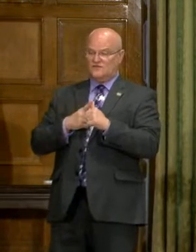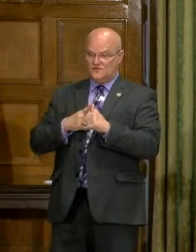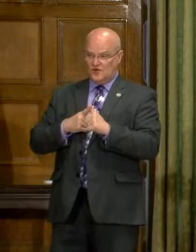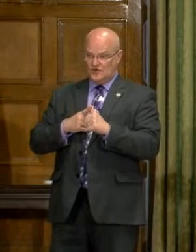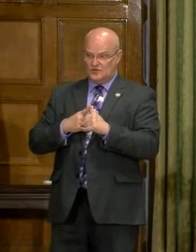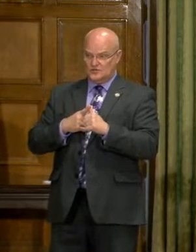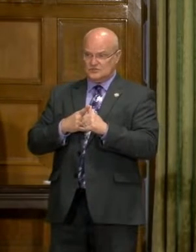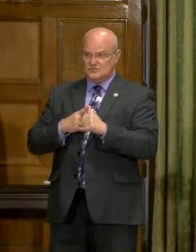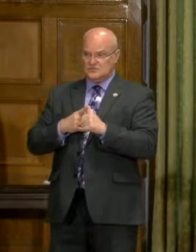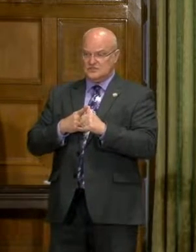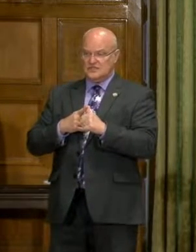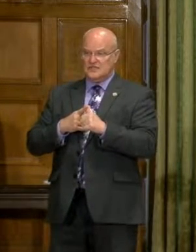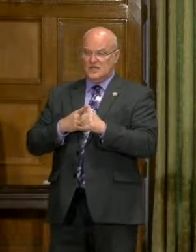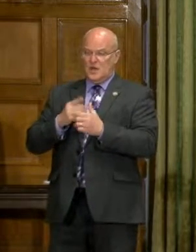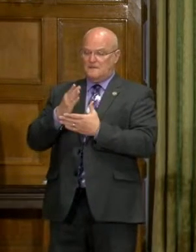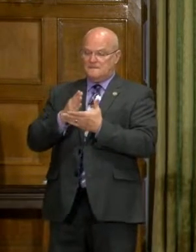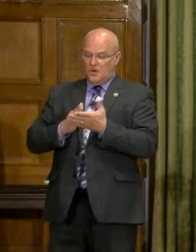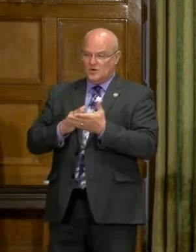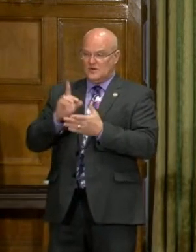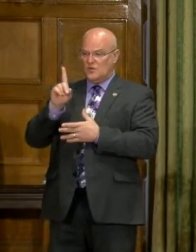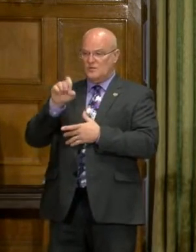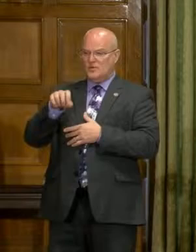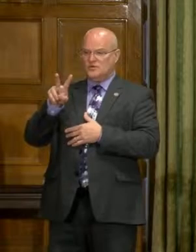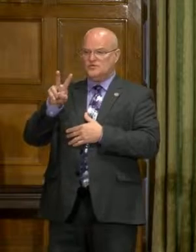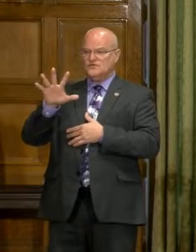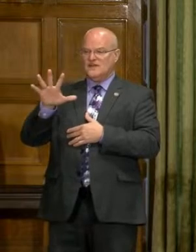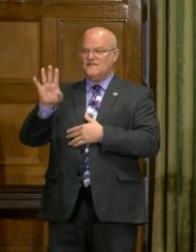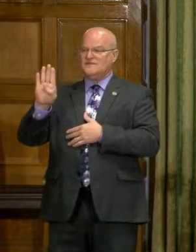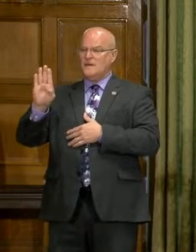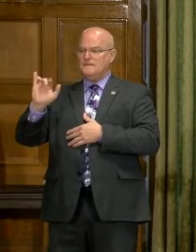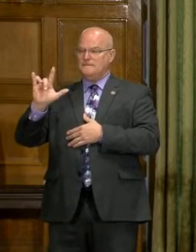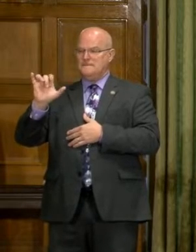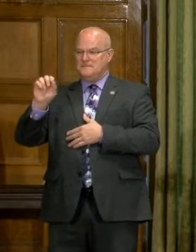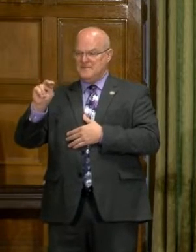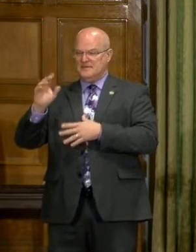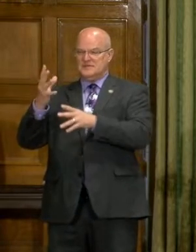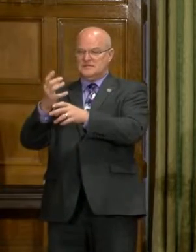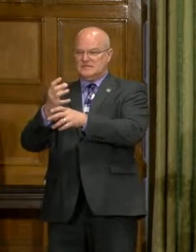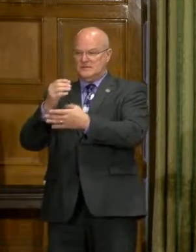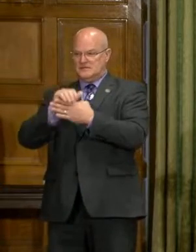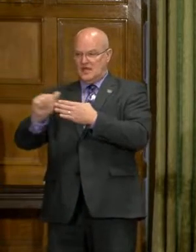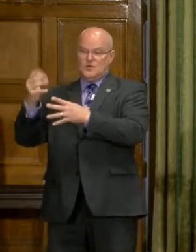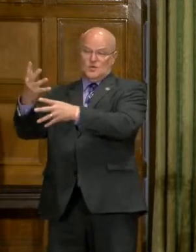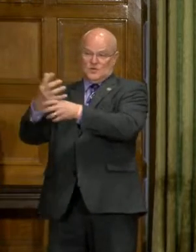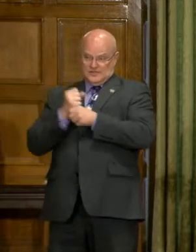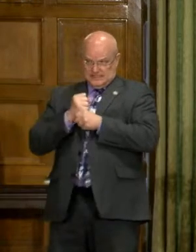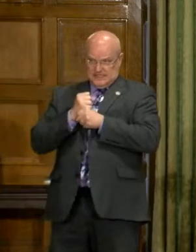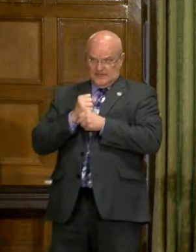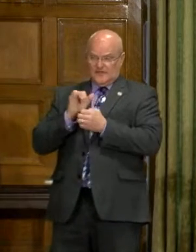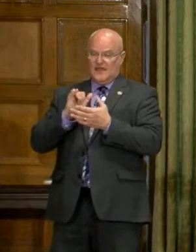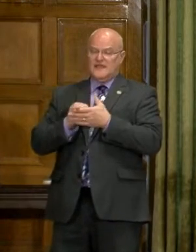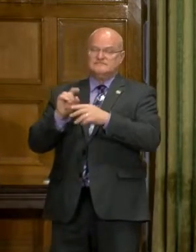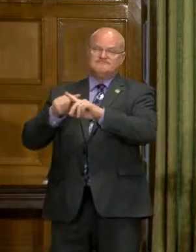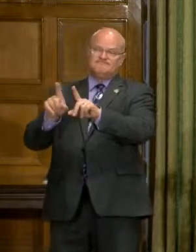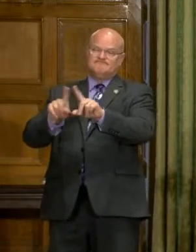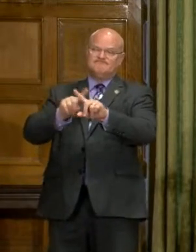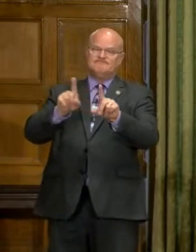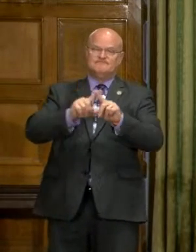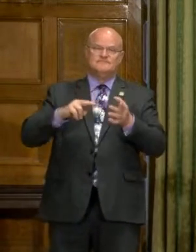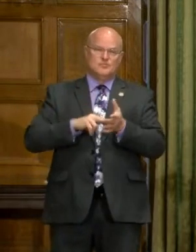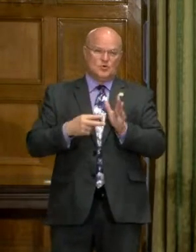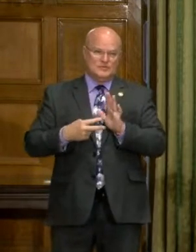first portion of the $1.25 billion that we receive. And of course, that's for multiple